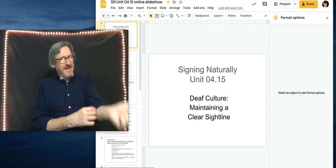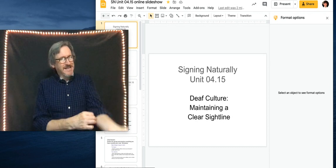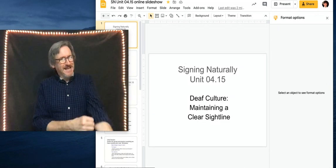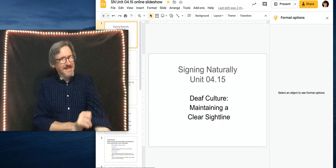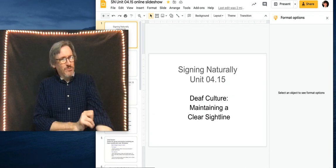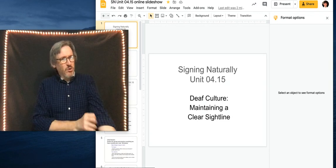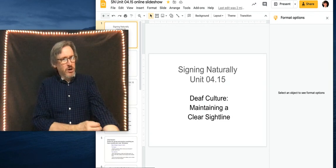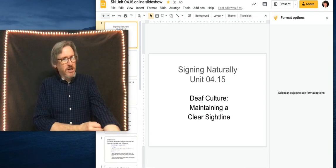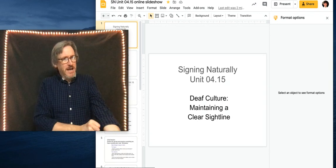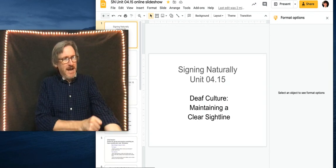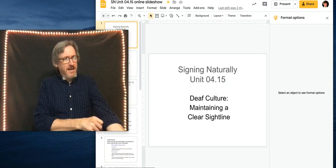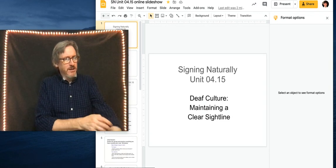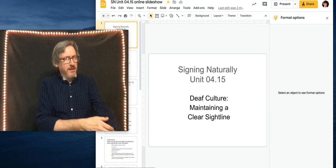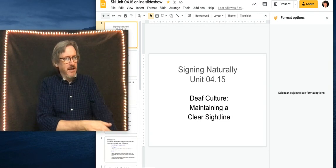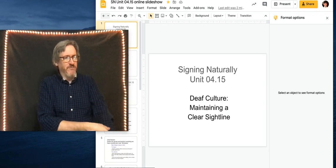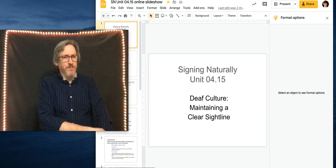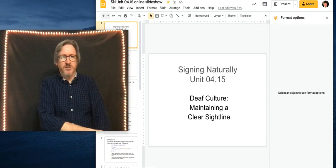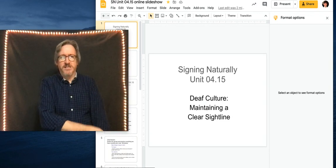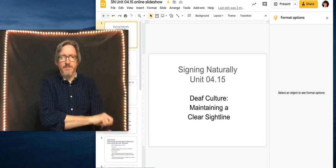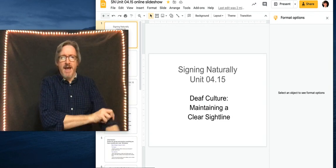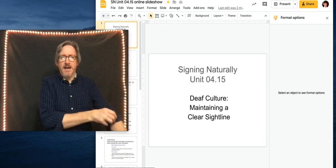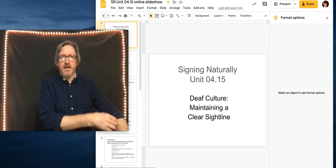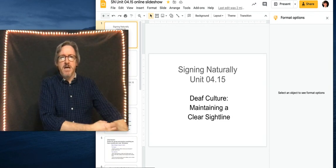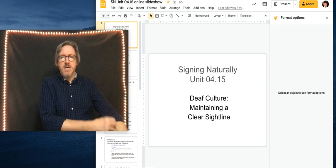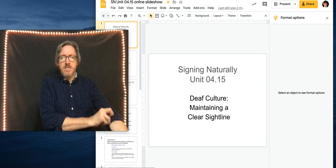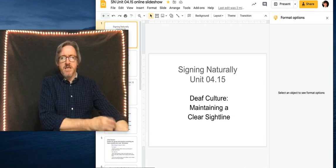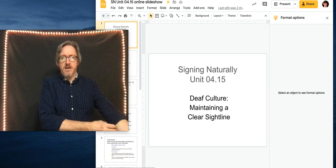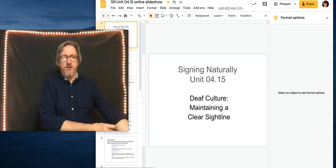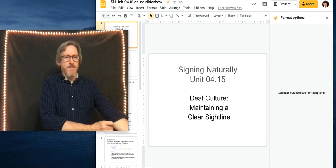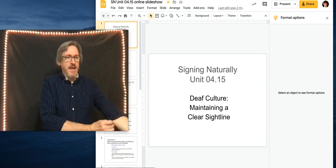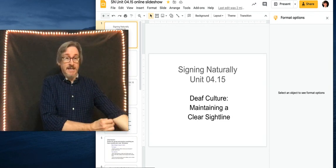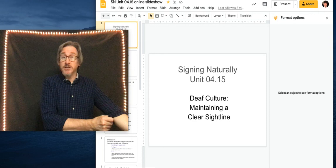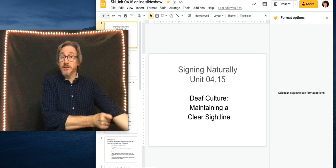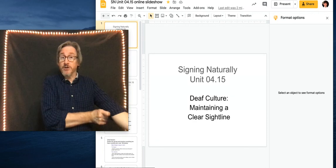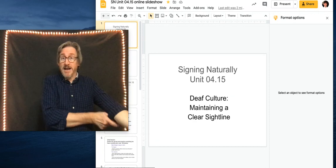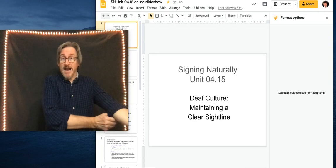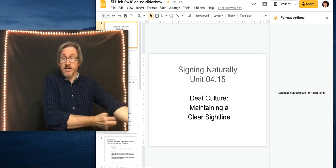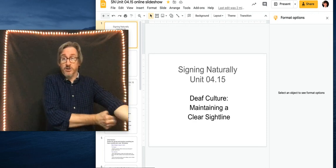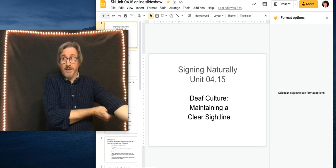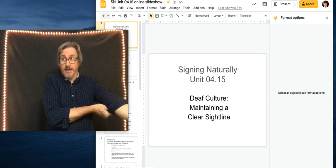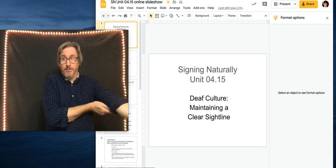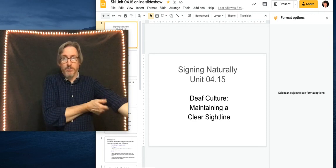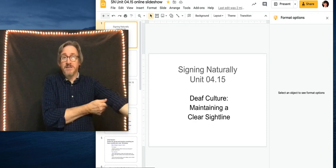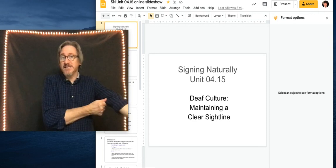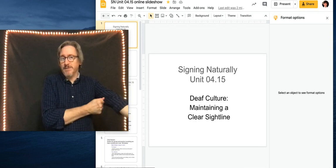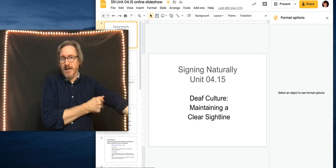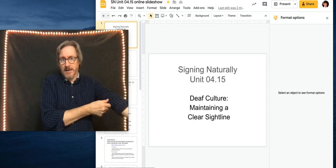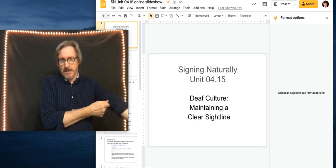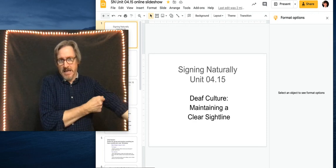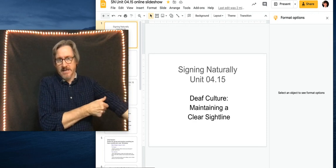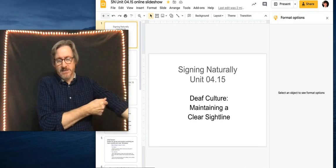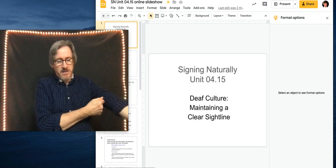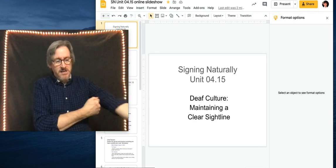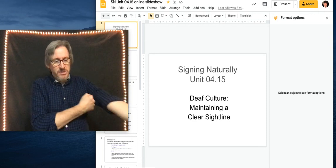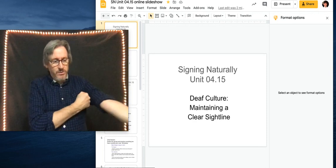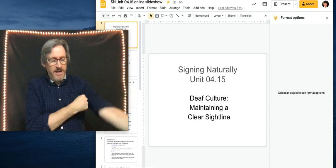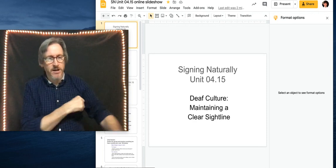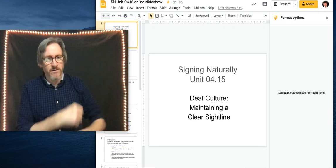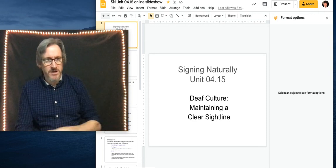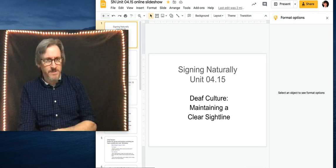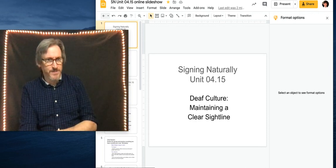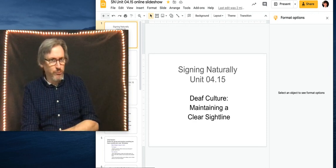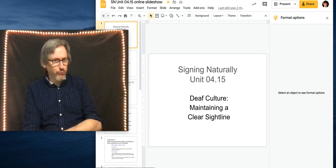With ASL, that doesn't work, and if people just sit back, then they're not paying attention. They're not actually participating in class. So